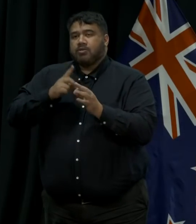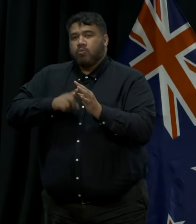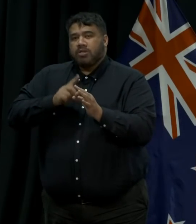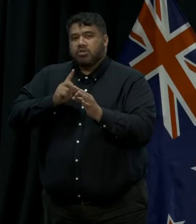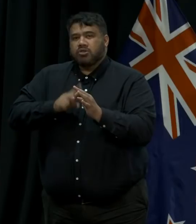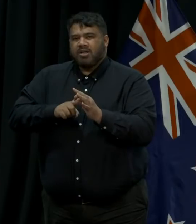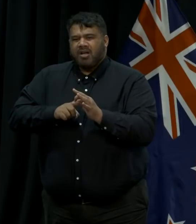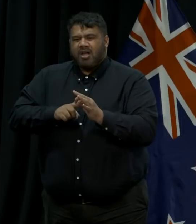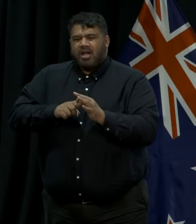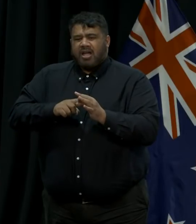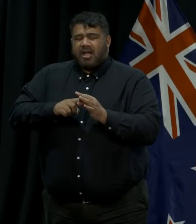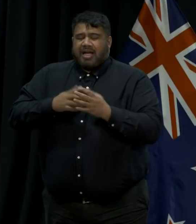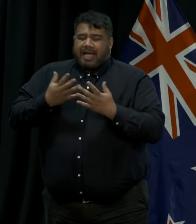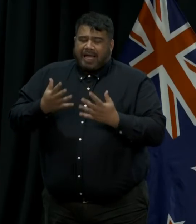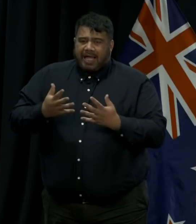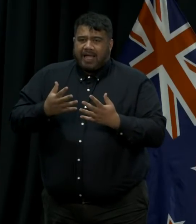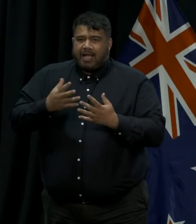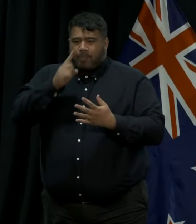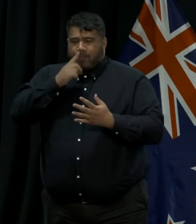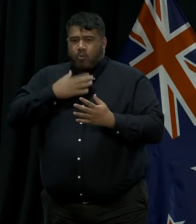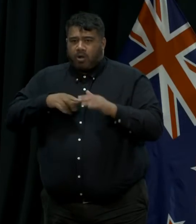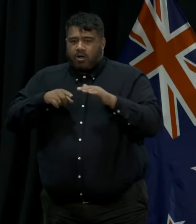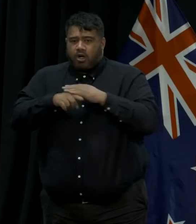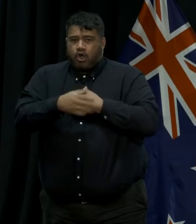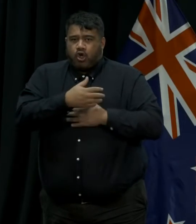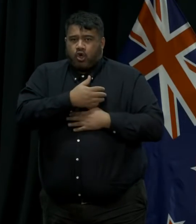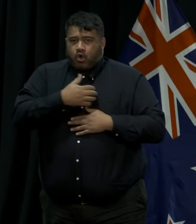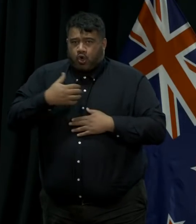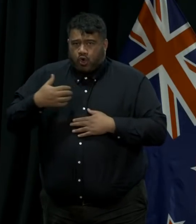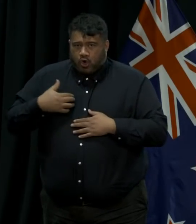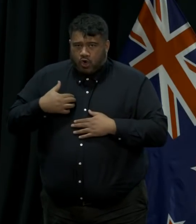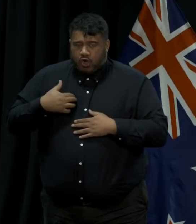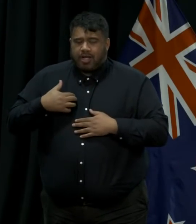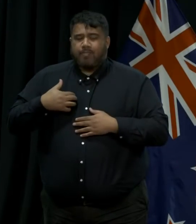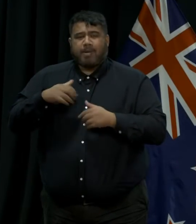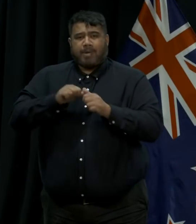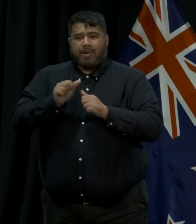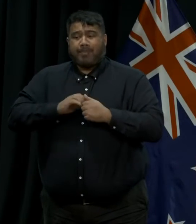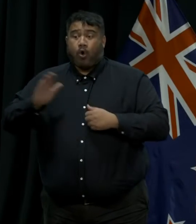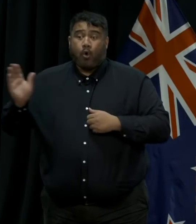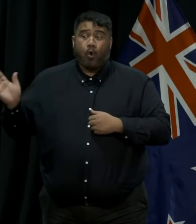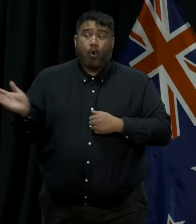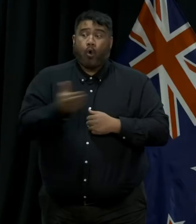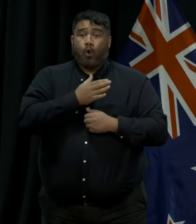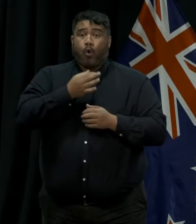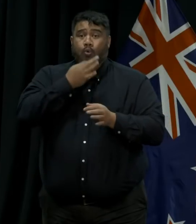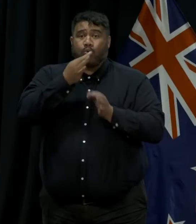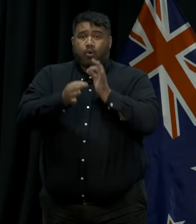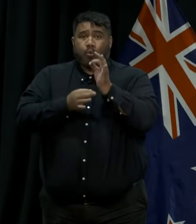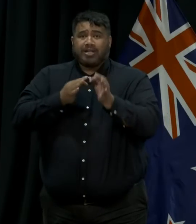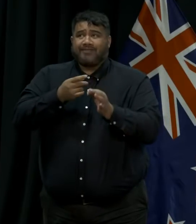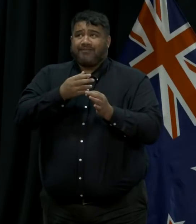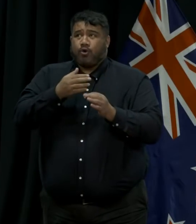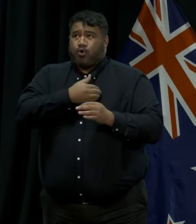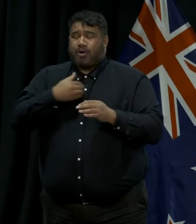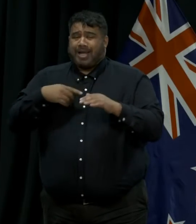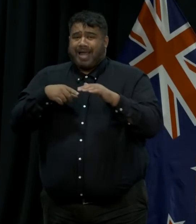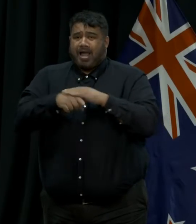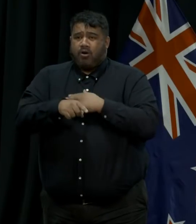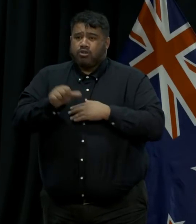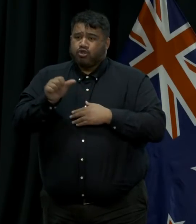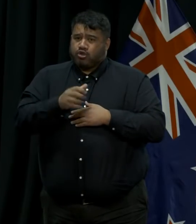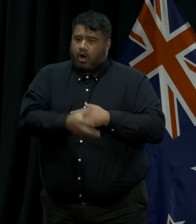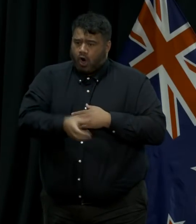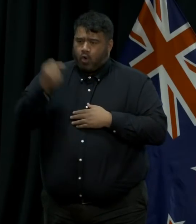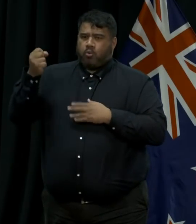exemptions? Because surely they must carry the same risk as compassionate. Why just focus on that one? And yes, absolutely. As I've